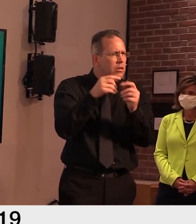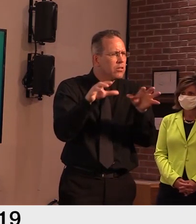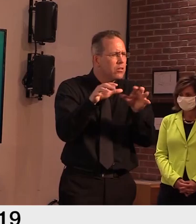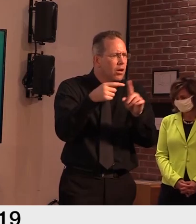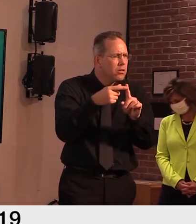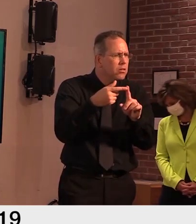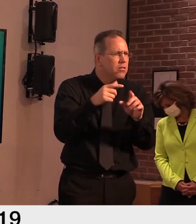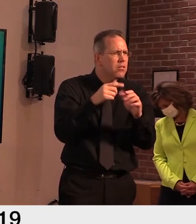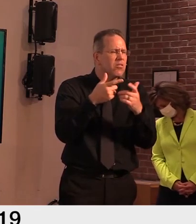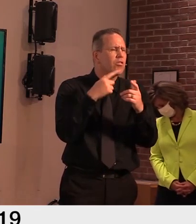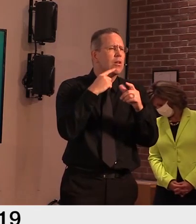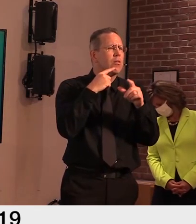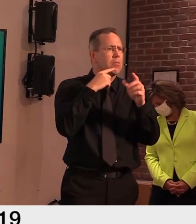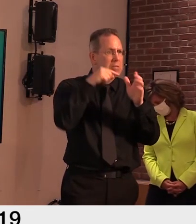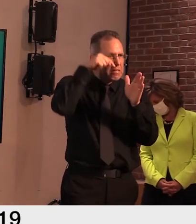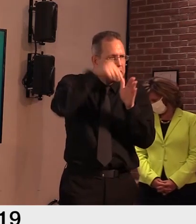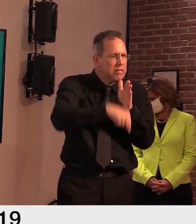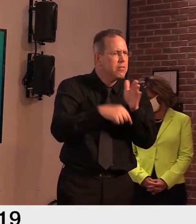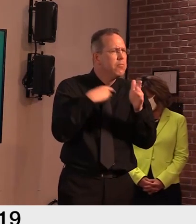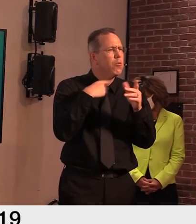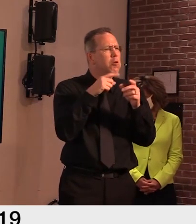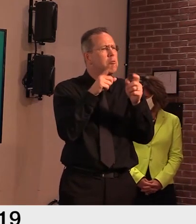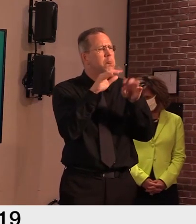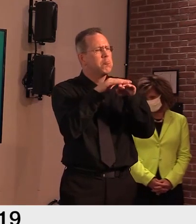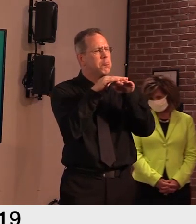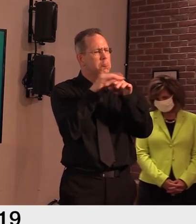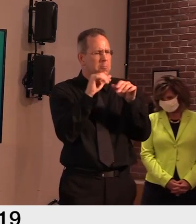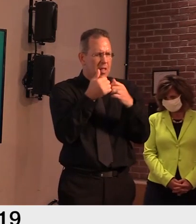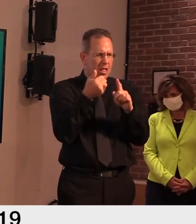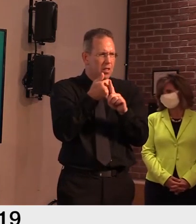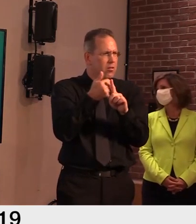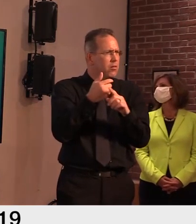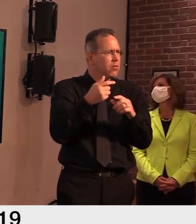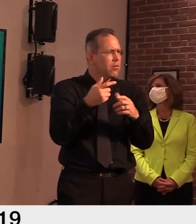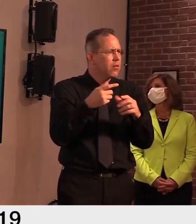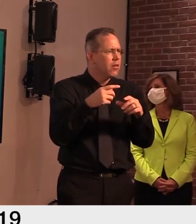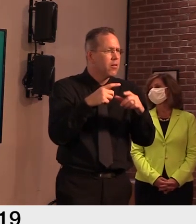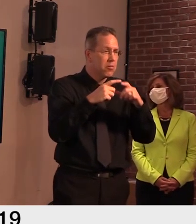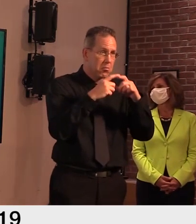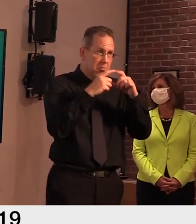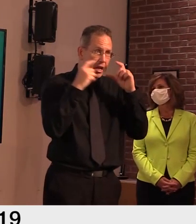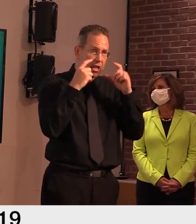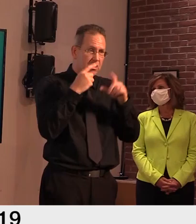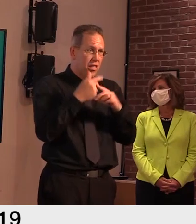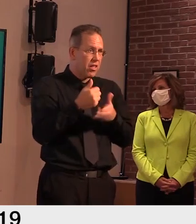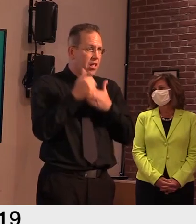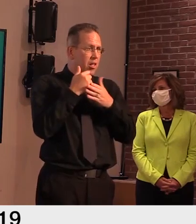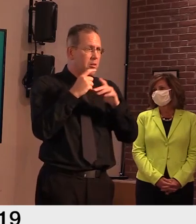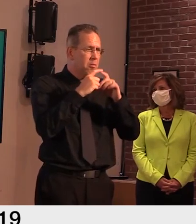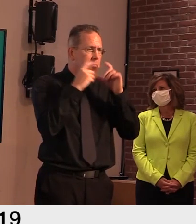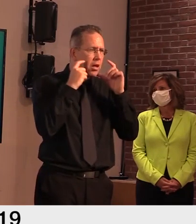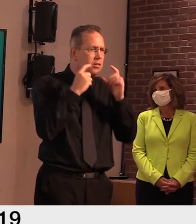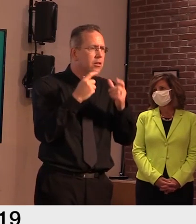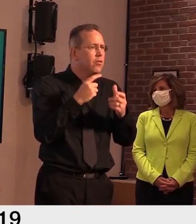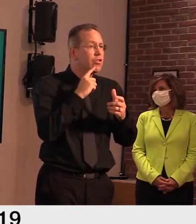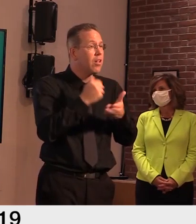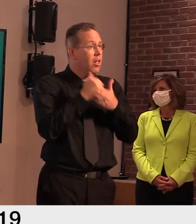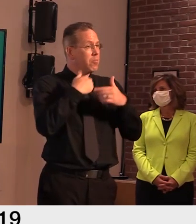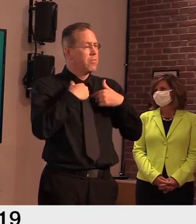physical chemistry, I'll call it, data. And I won't get too detailed on this for you,